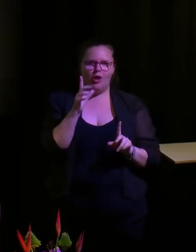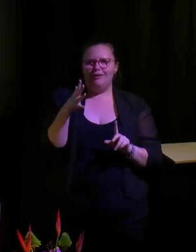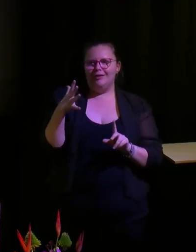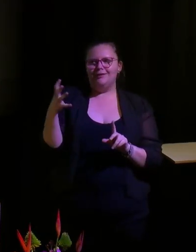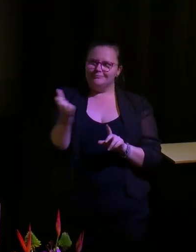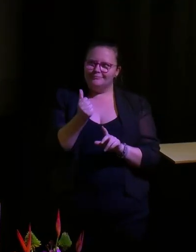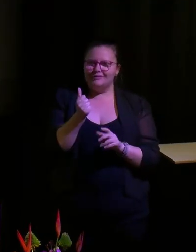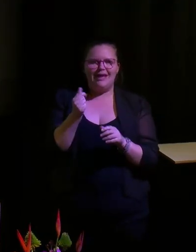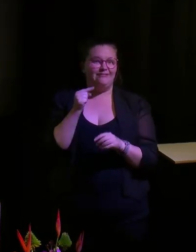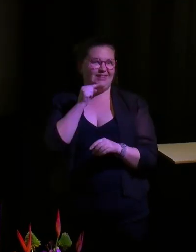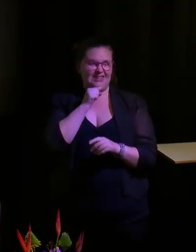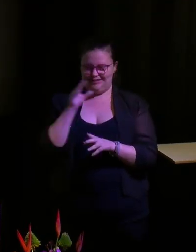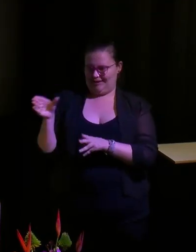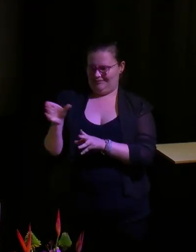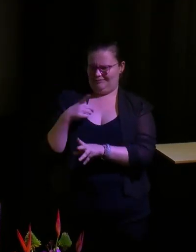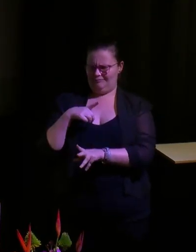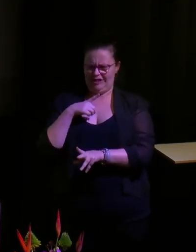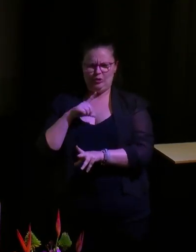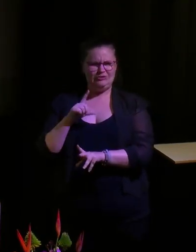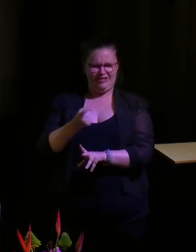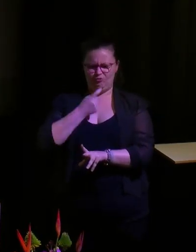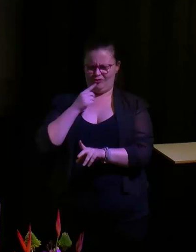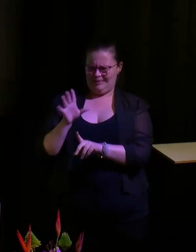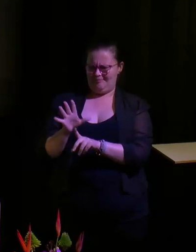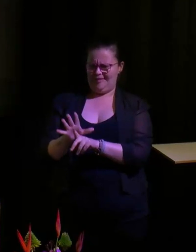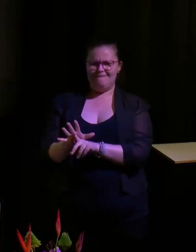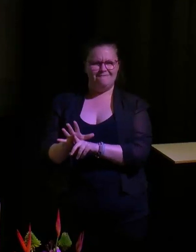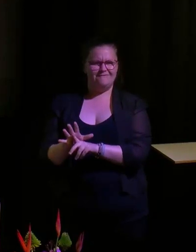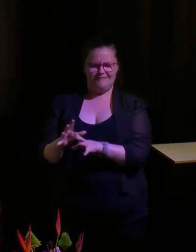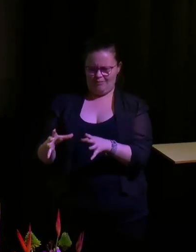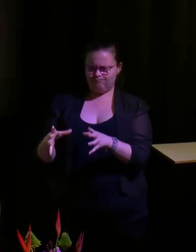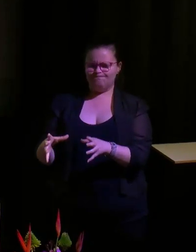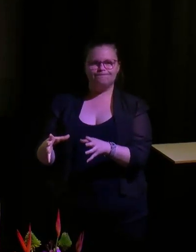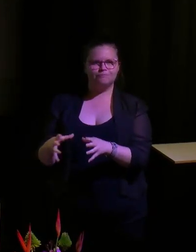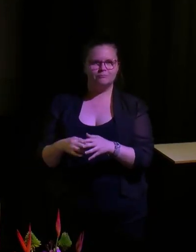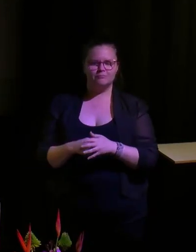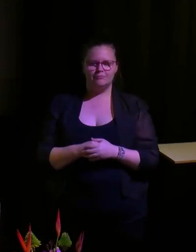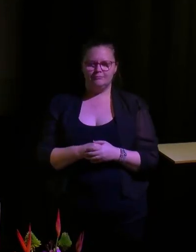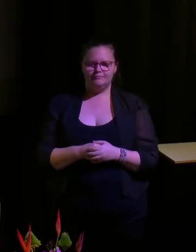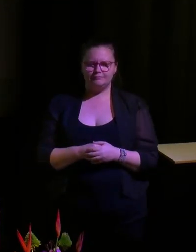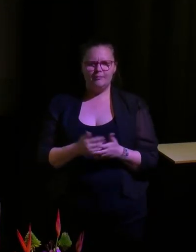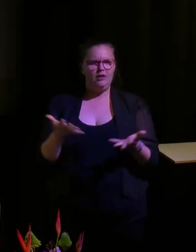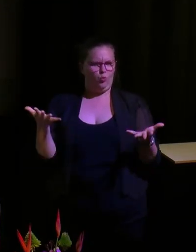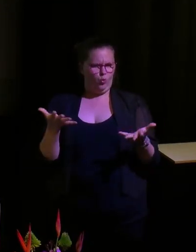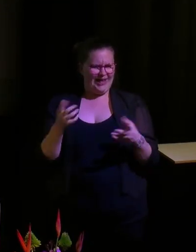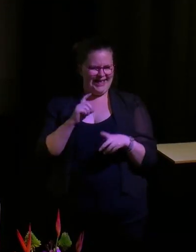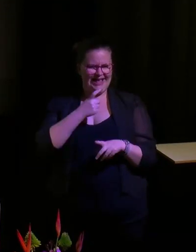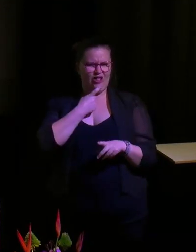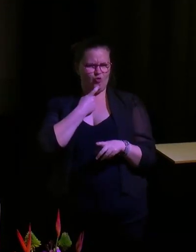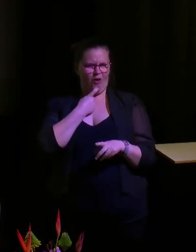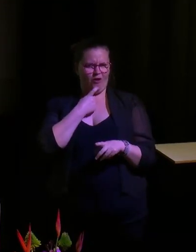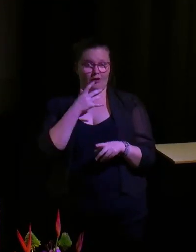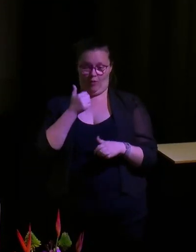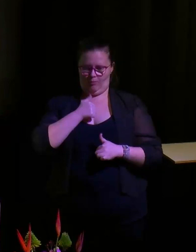clear it, because the rocks themselves, it was that thing of where the rocks were. For my